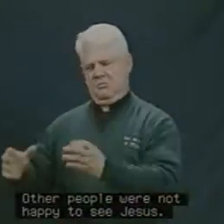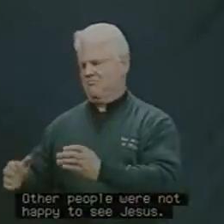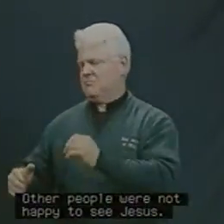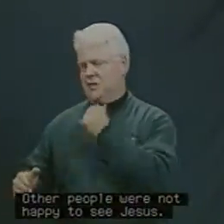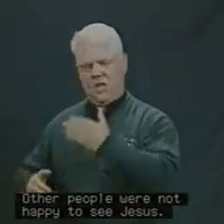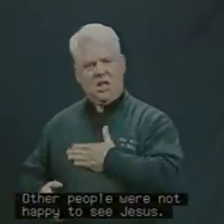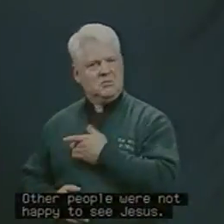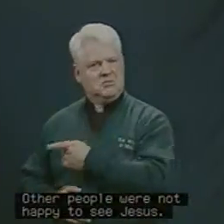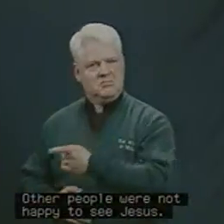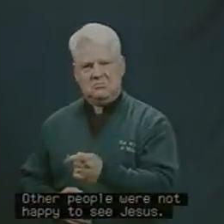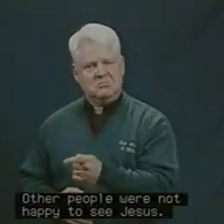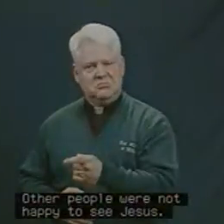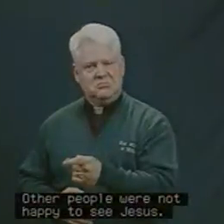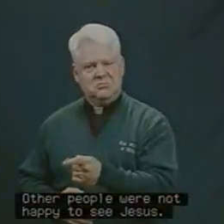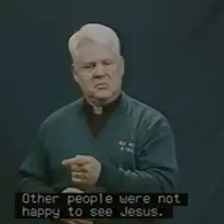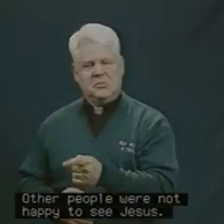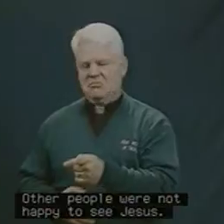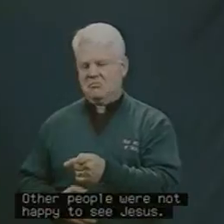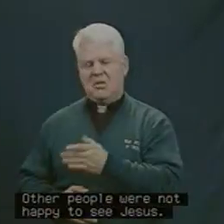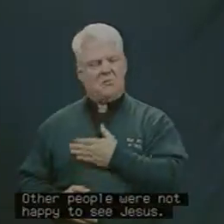Other people were not happy to see Jesus.